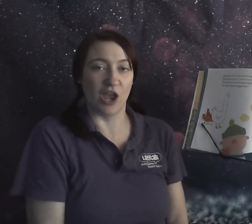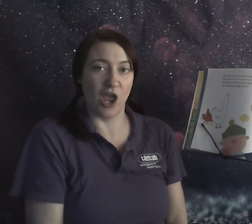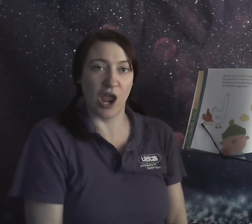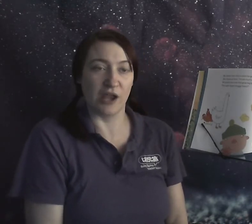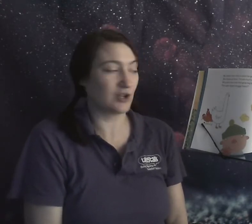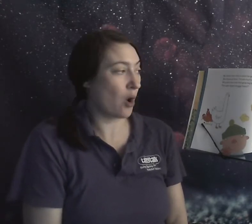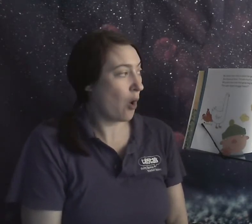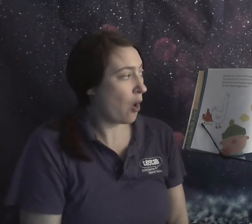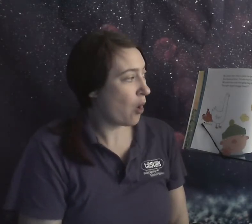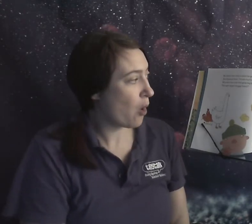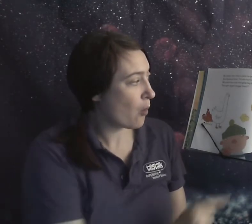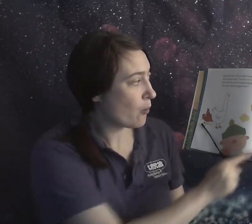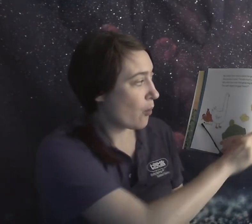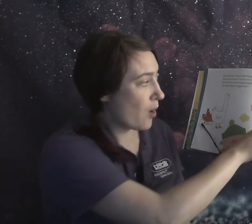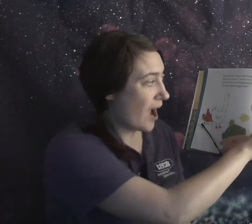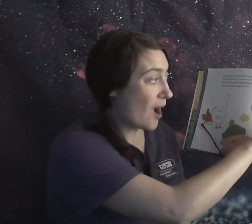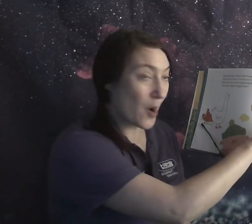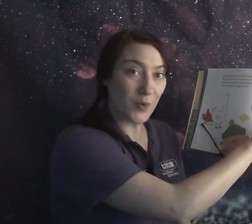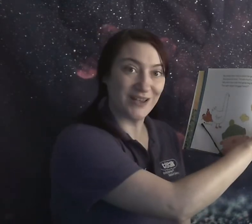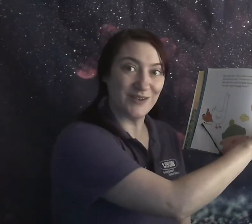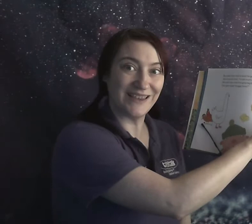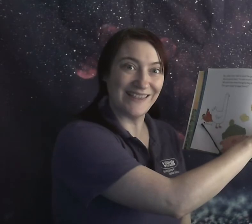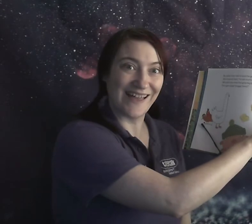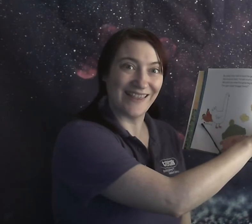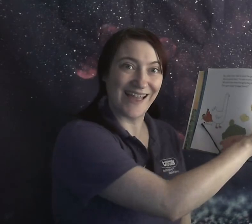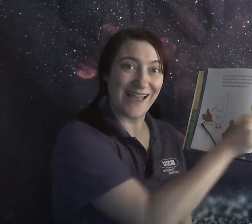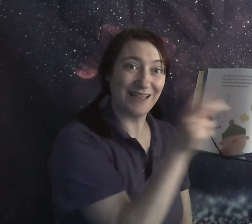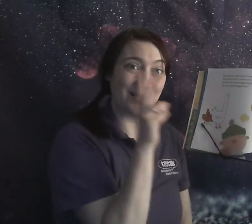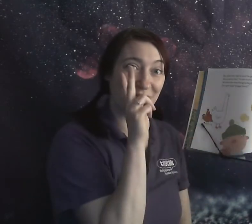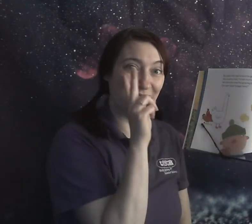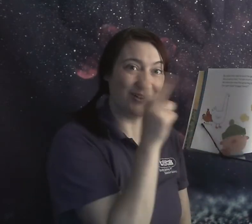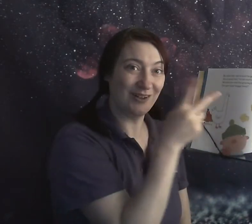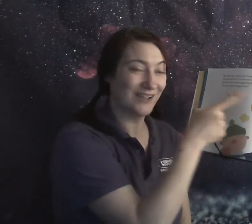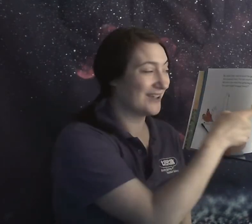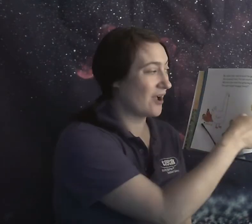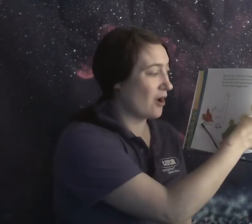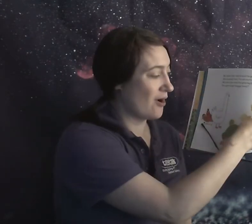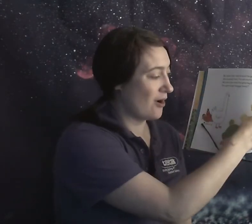snared. Oh, wow, can you see that there? Give me a look.